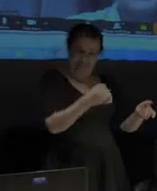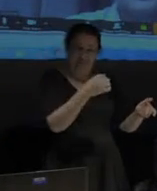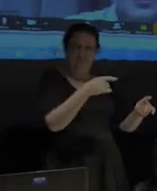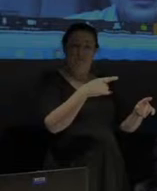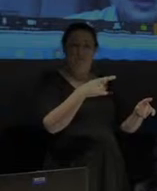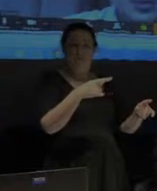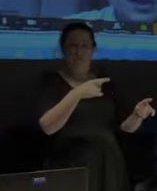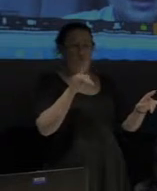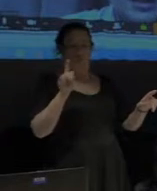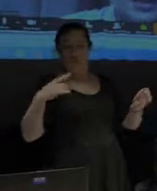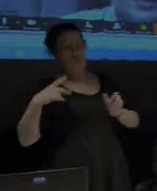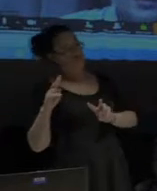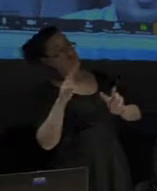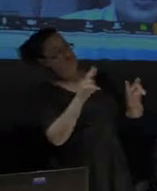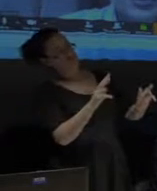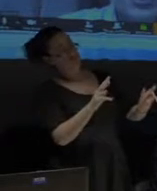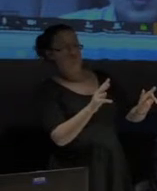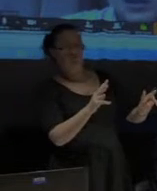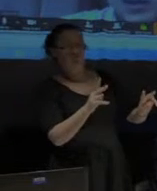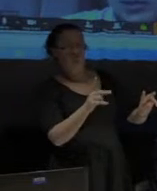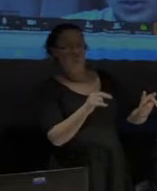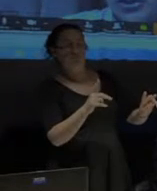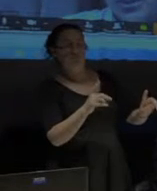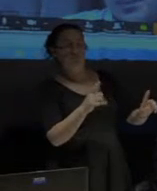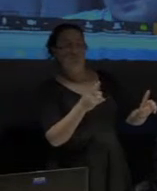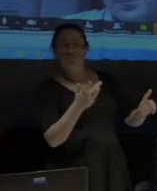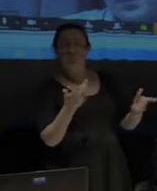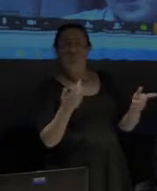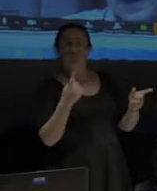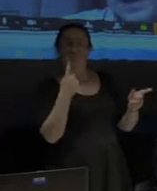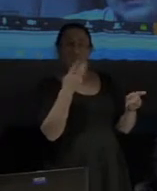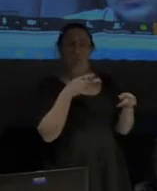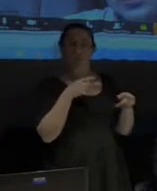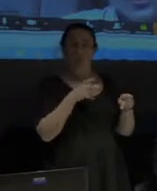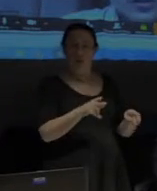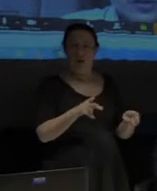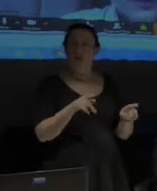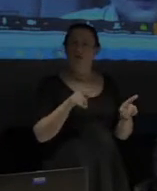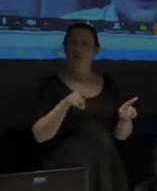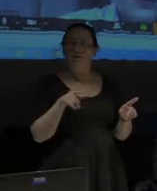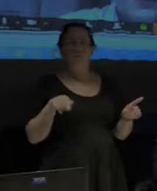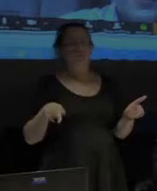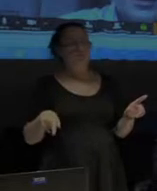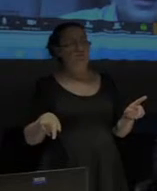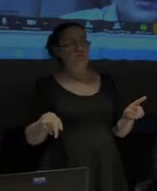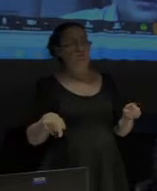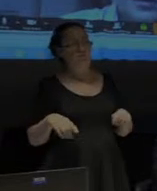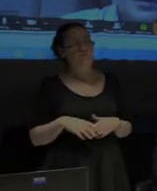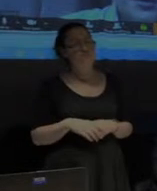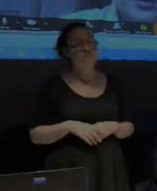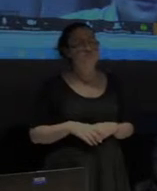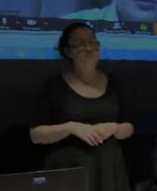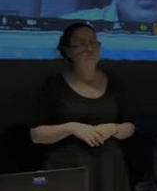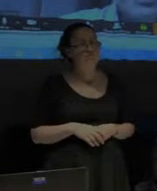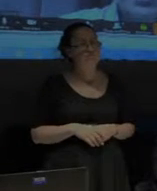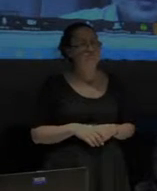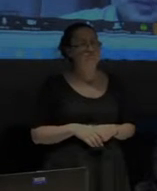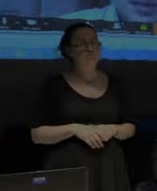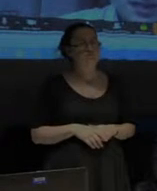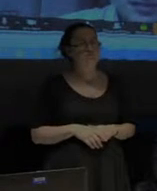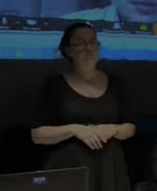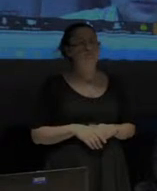being painted was clearly pointing in one direction. And if you're familiar with the